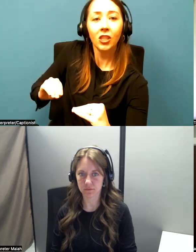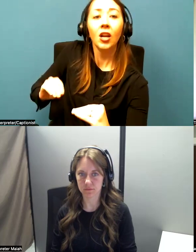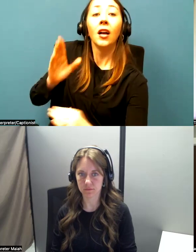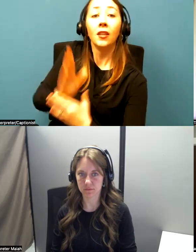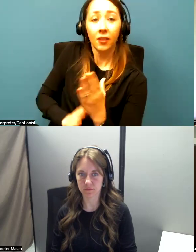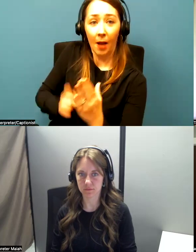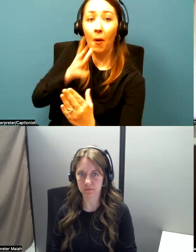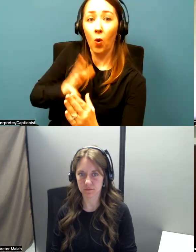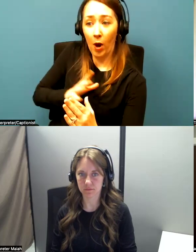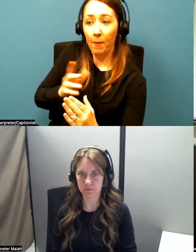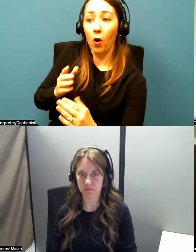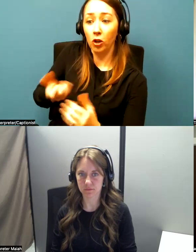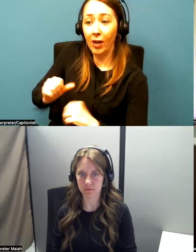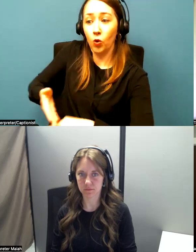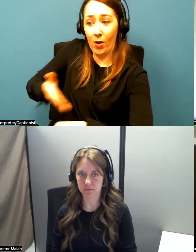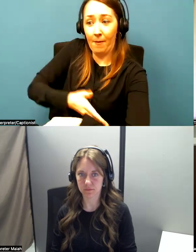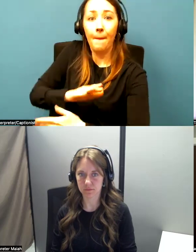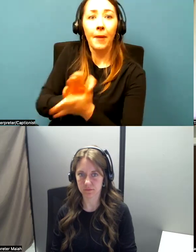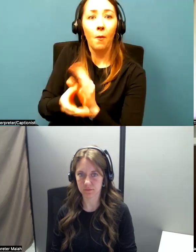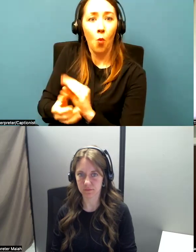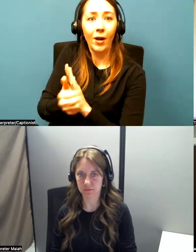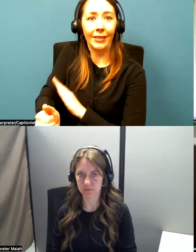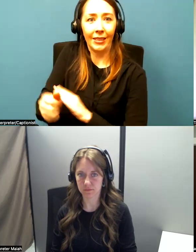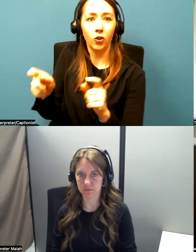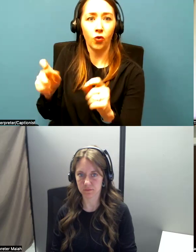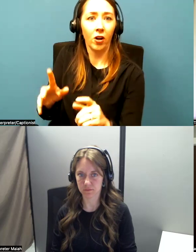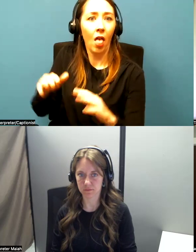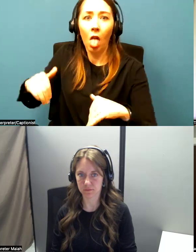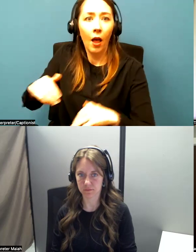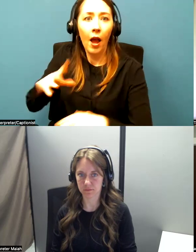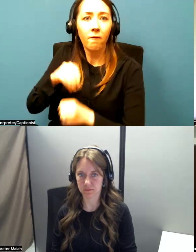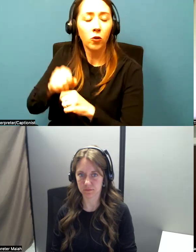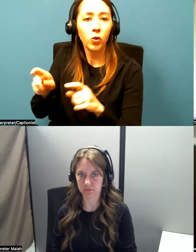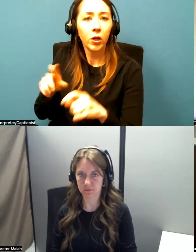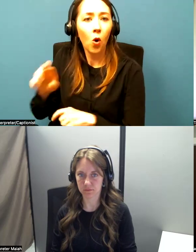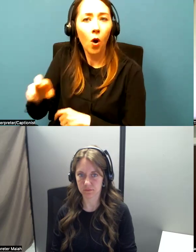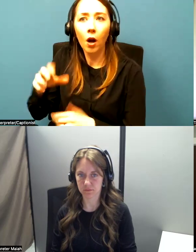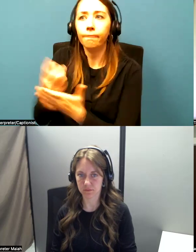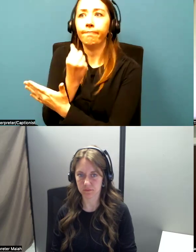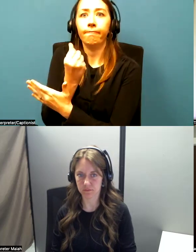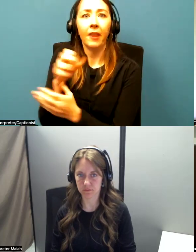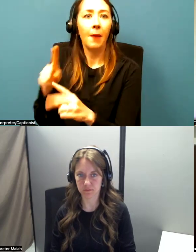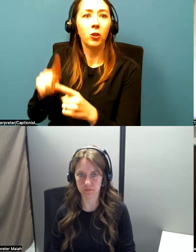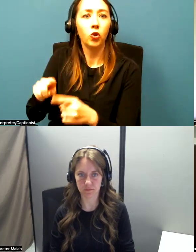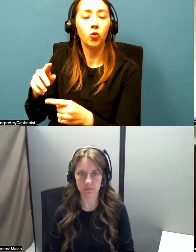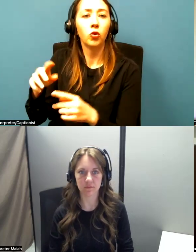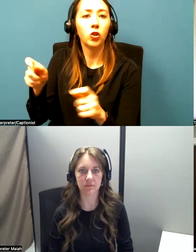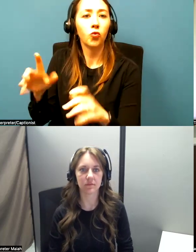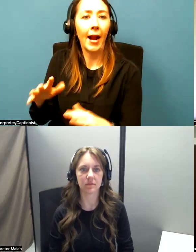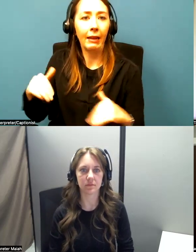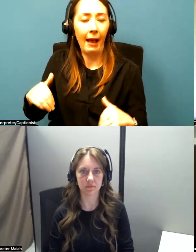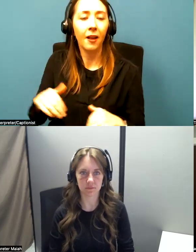female directors who haven't been able to get their start, or their opportunity. And Hallmark immediately said, "This